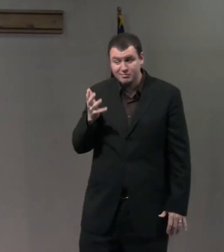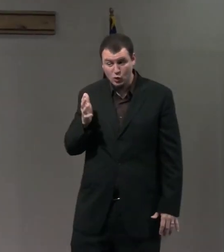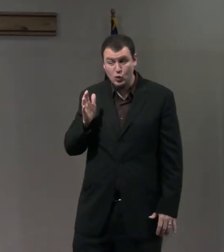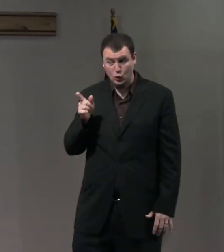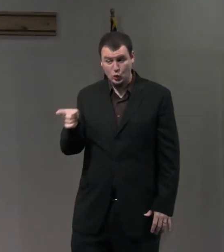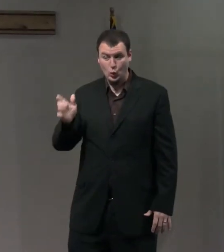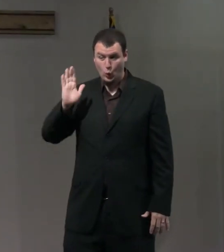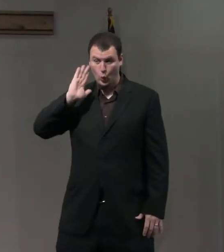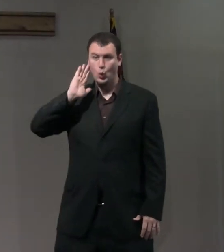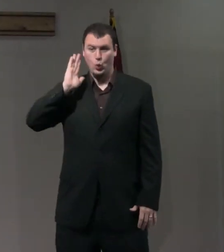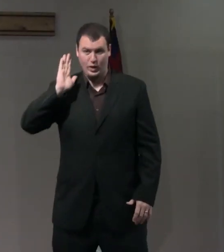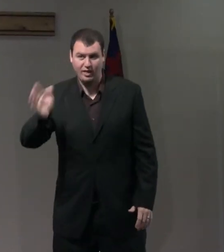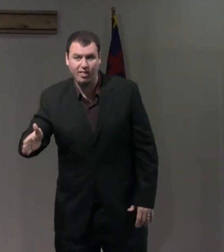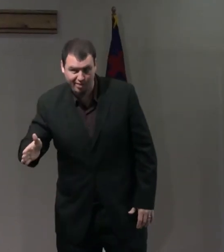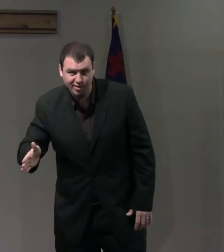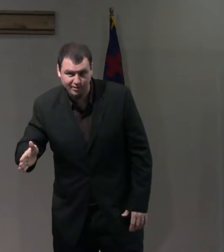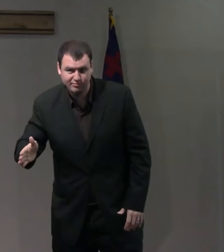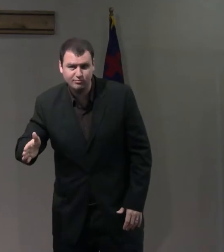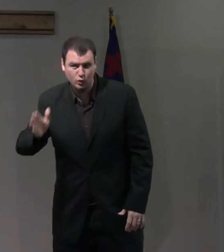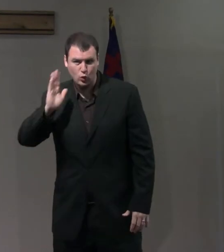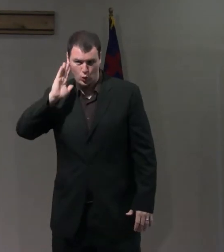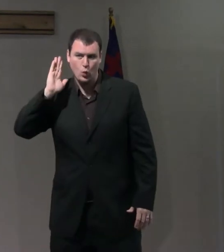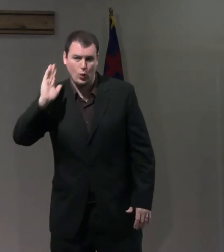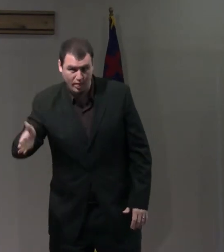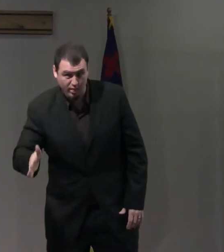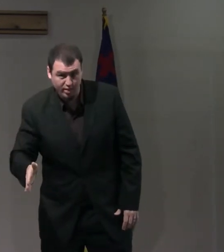And Jesus said, you will